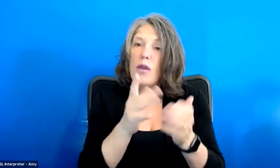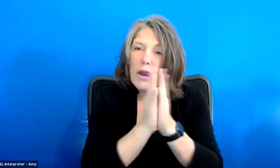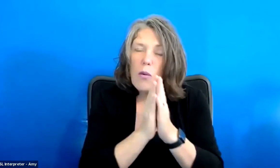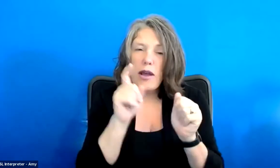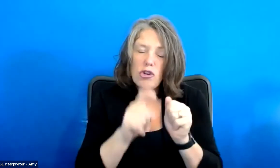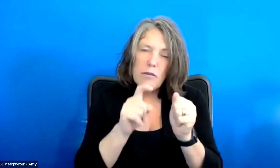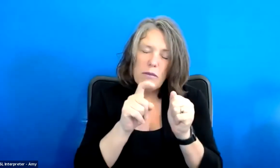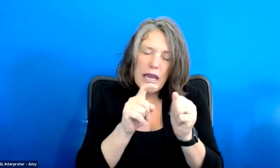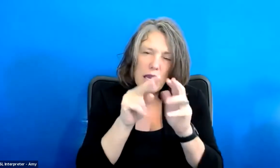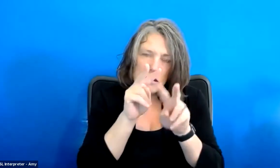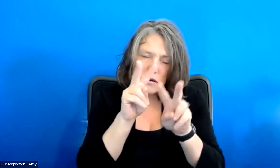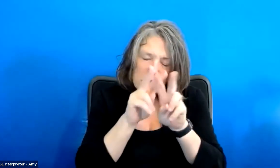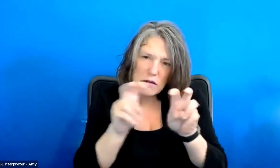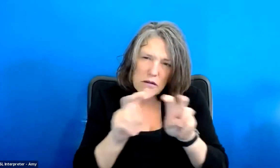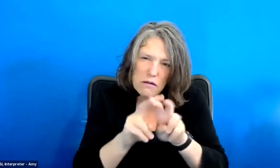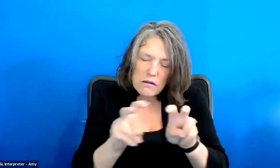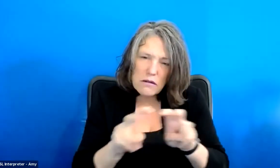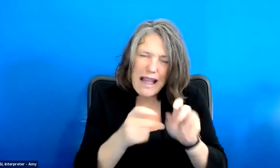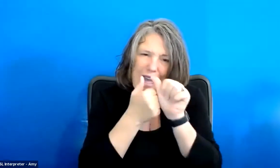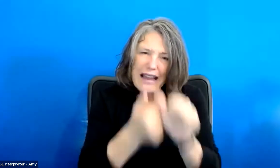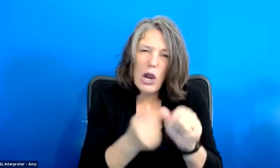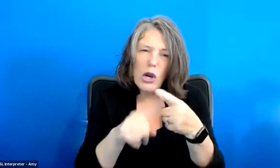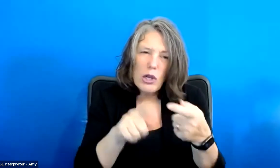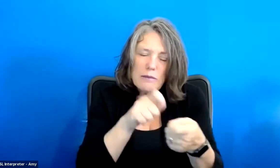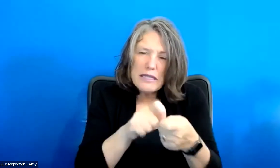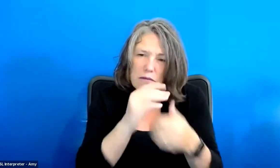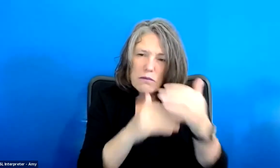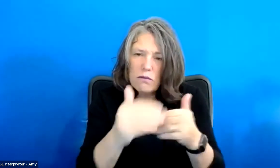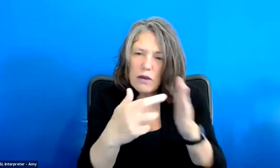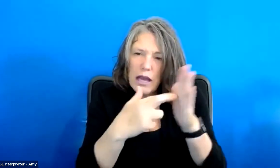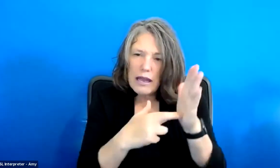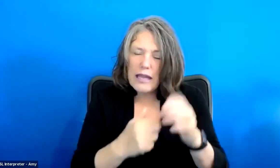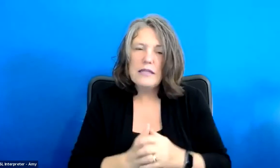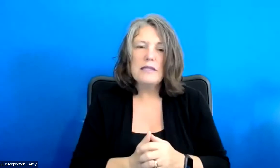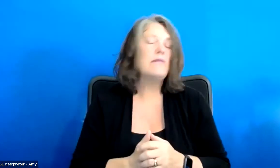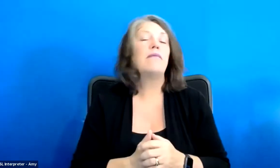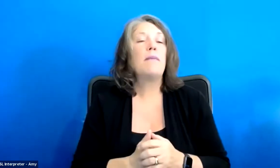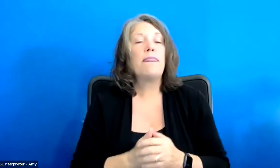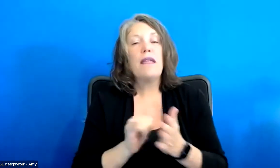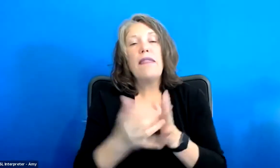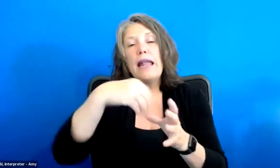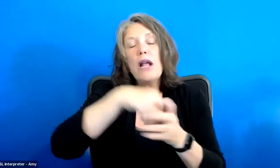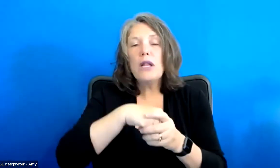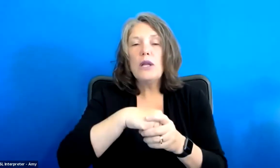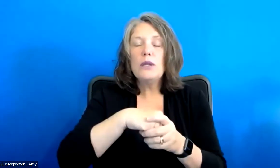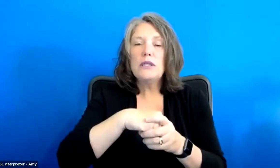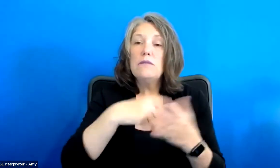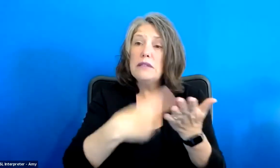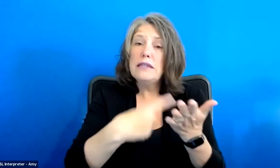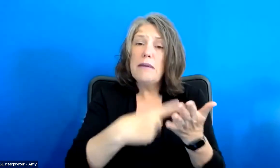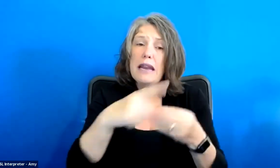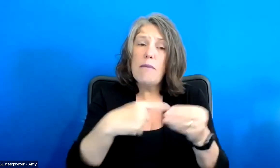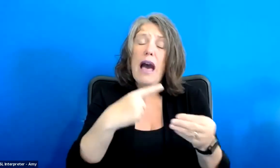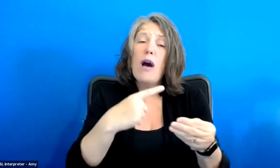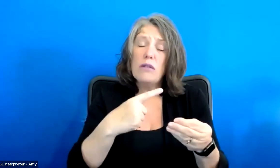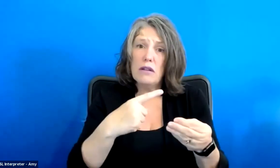carefully reviewed, adhering to specific procedural guidelines that includes debate about the